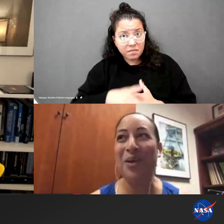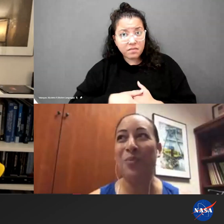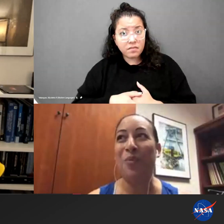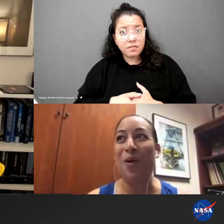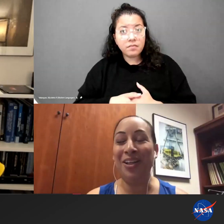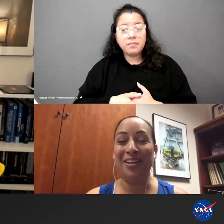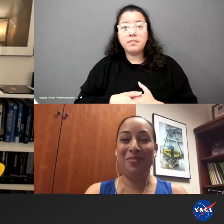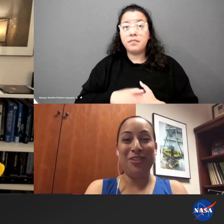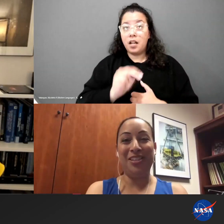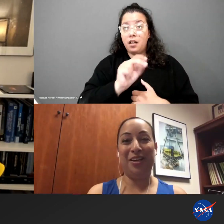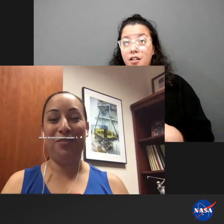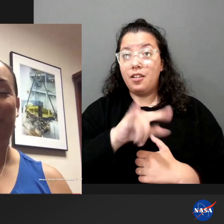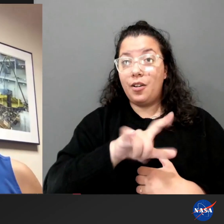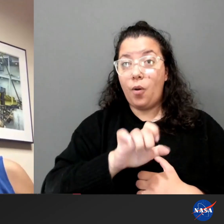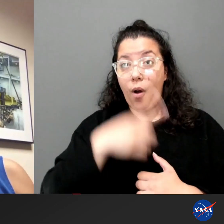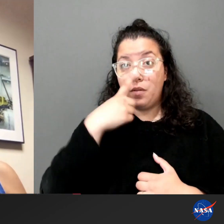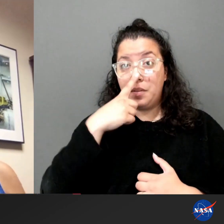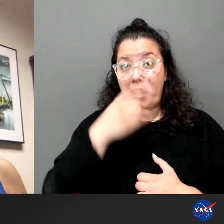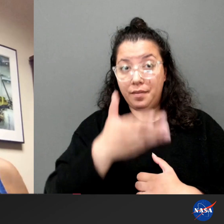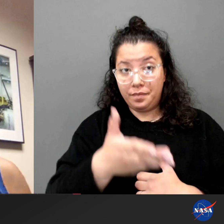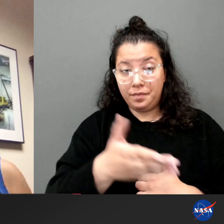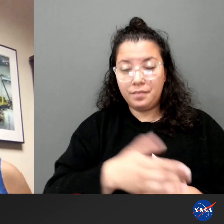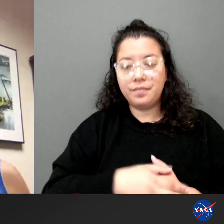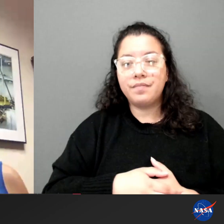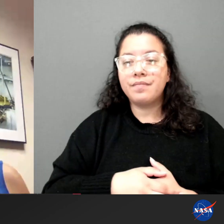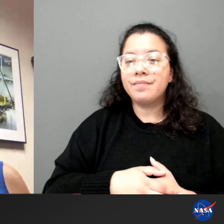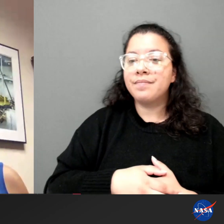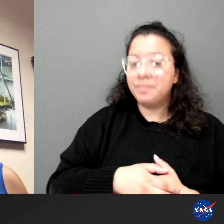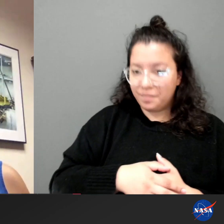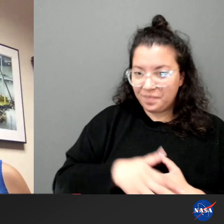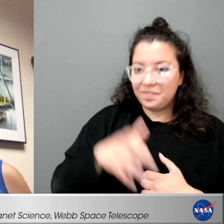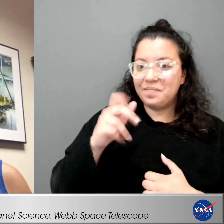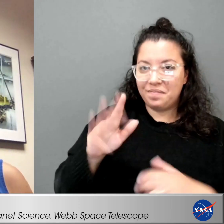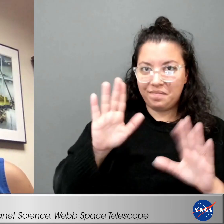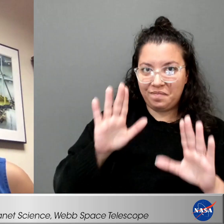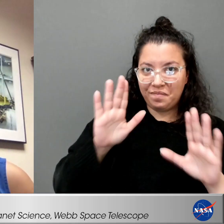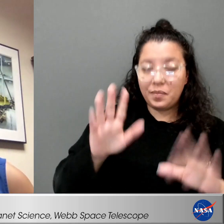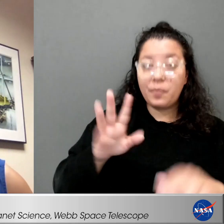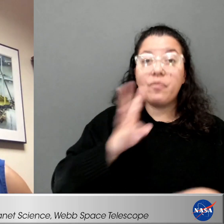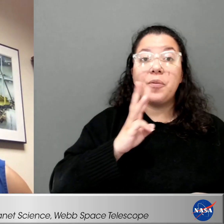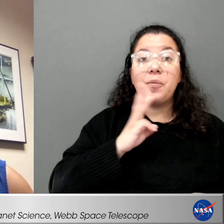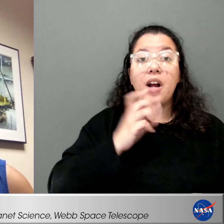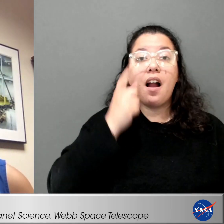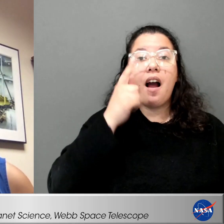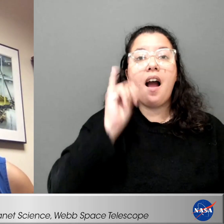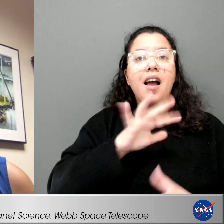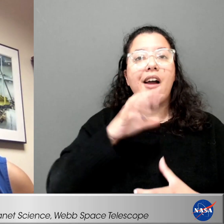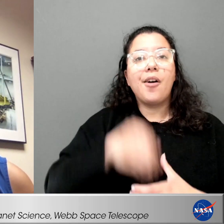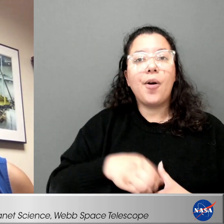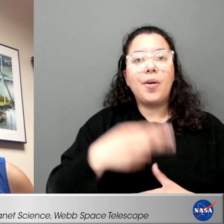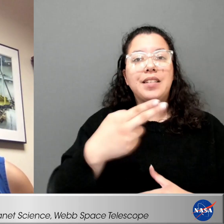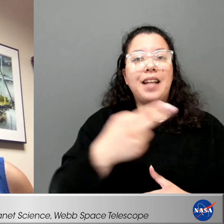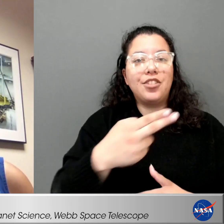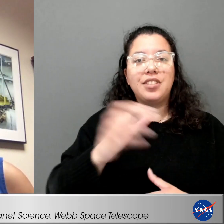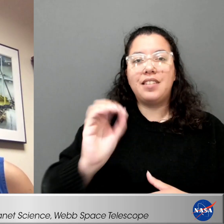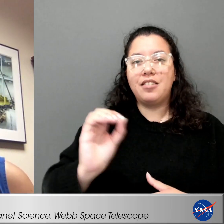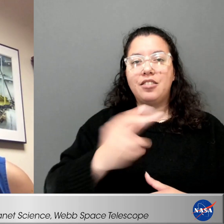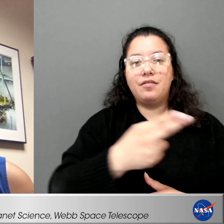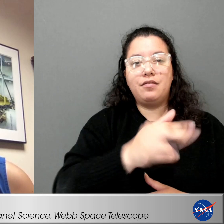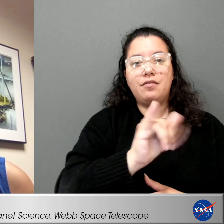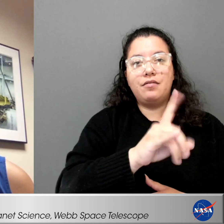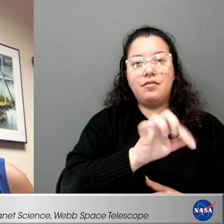Right. So water, first off, is made of hydrogen and oxygen, and those are two of the most common elements in